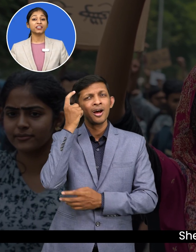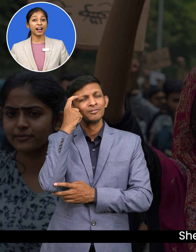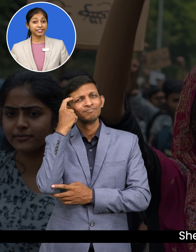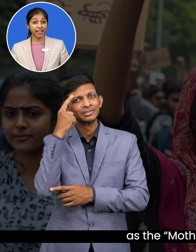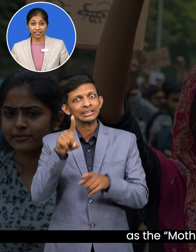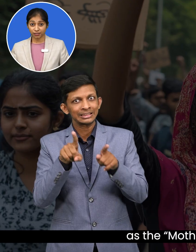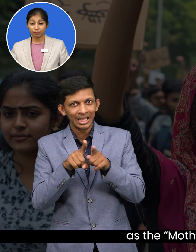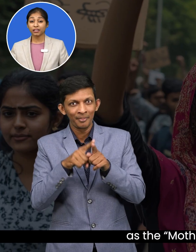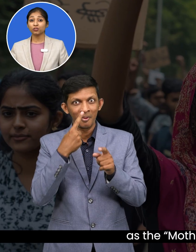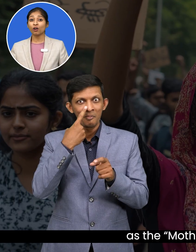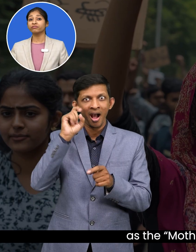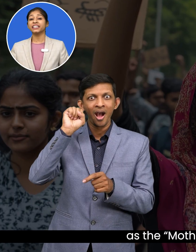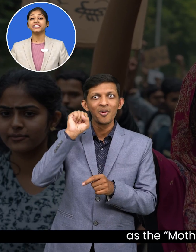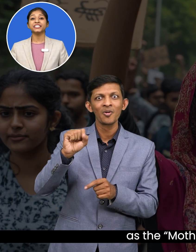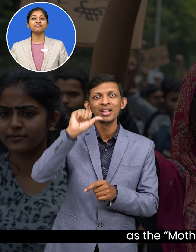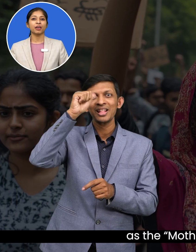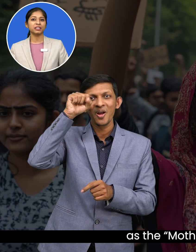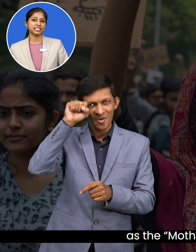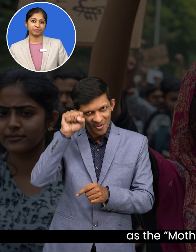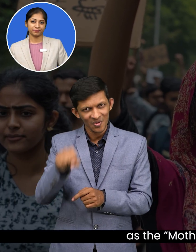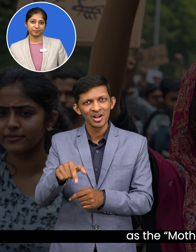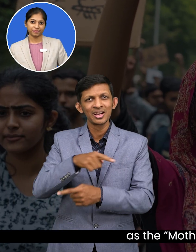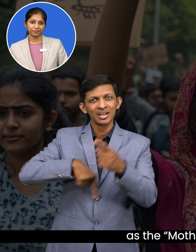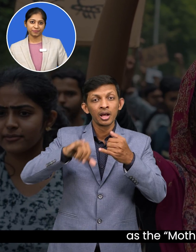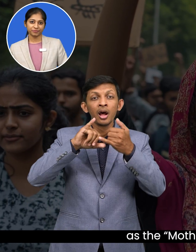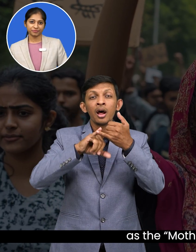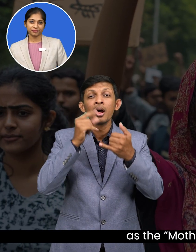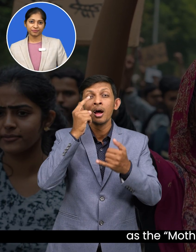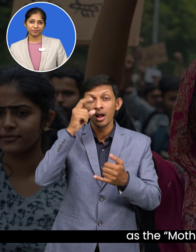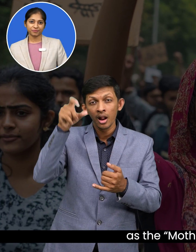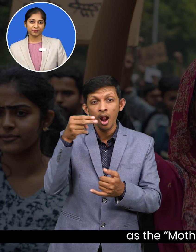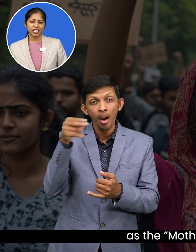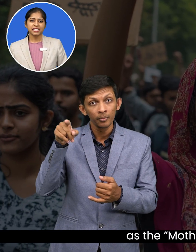She is regarded as the mother of Indian feminism.